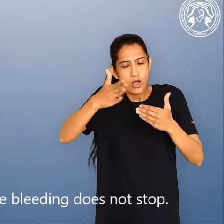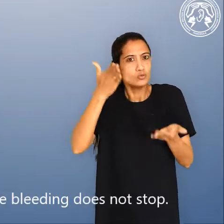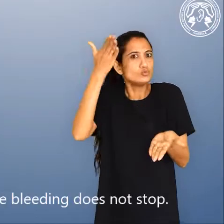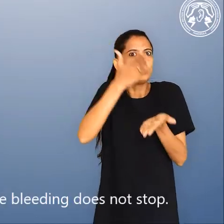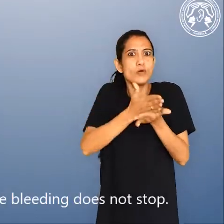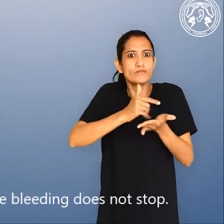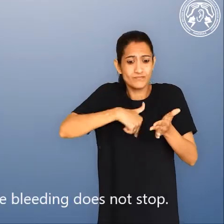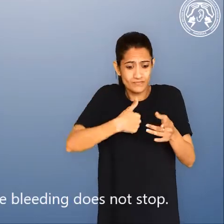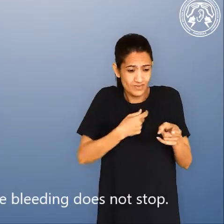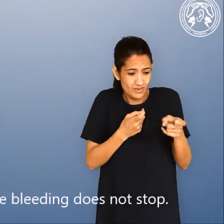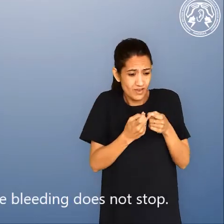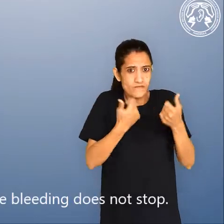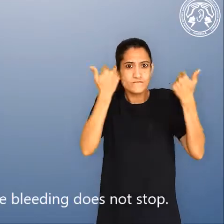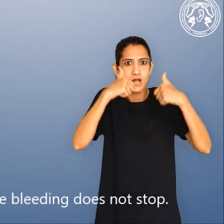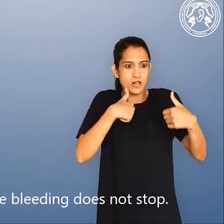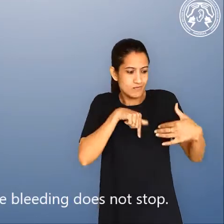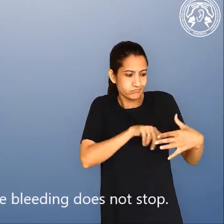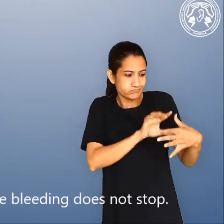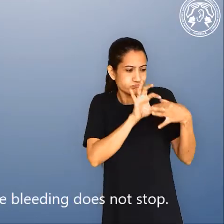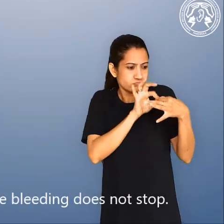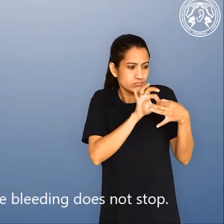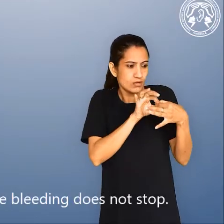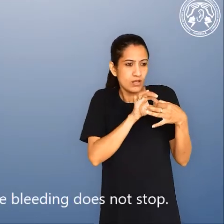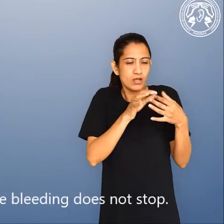a result, the bleeding does not stop.